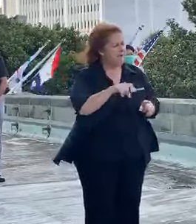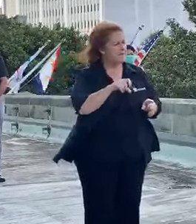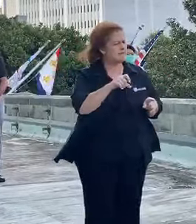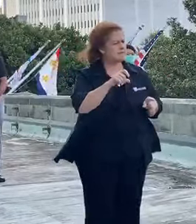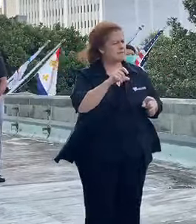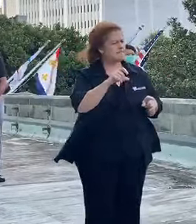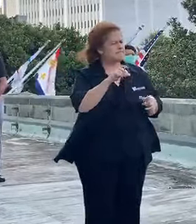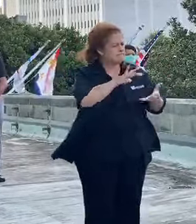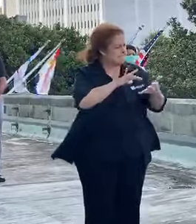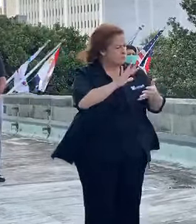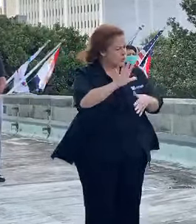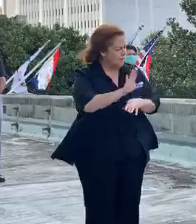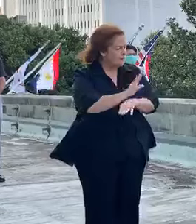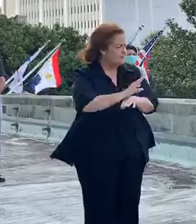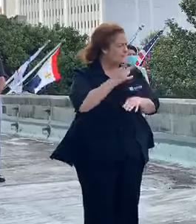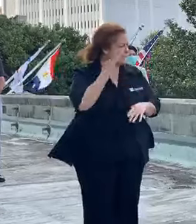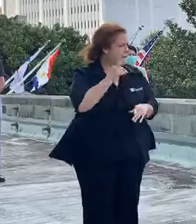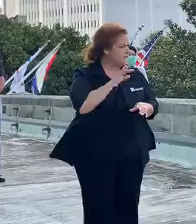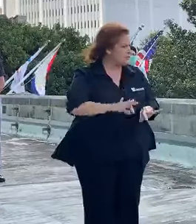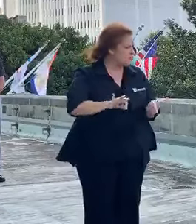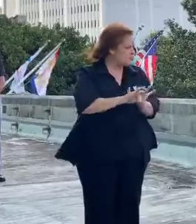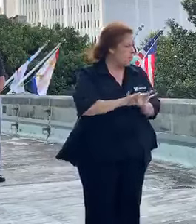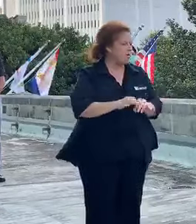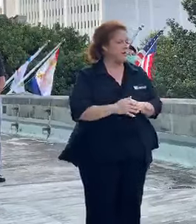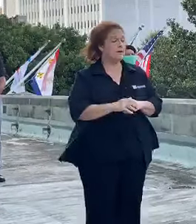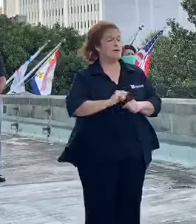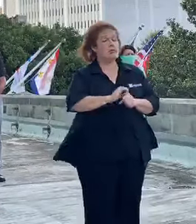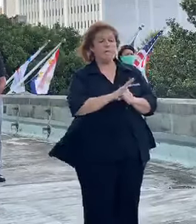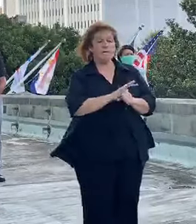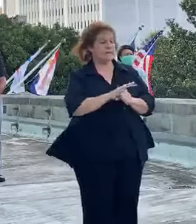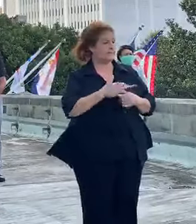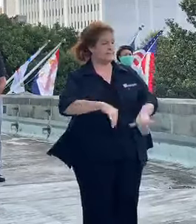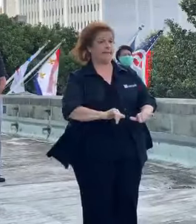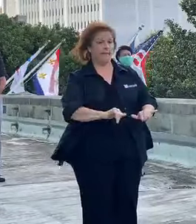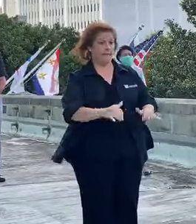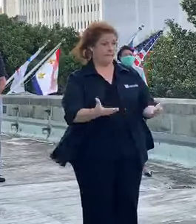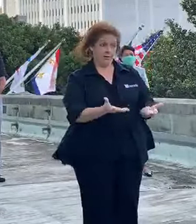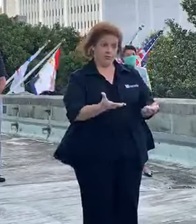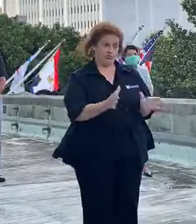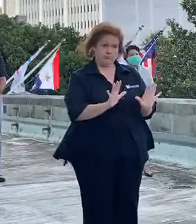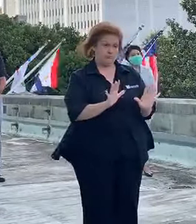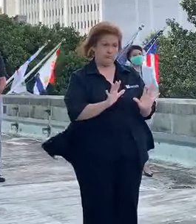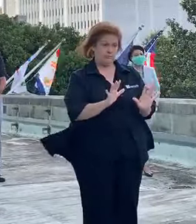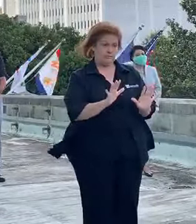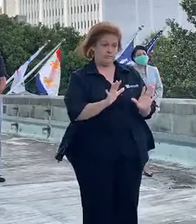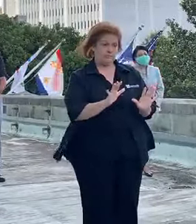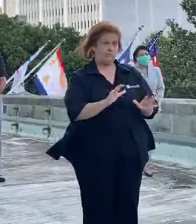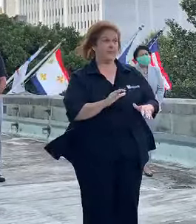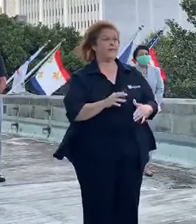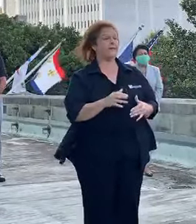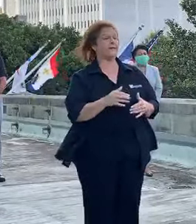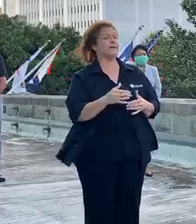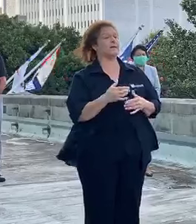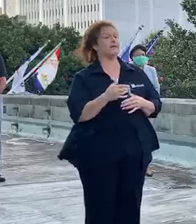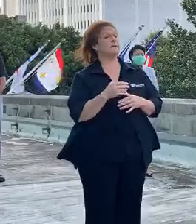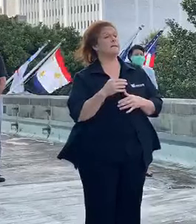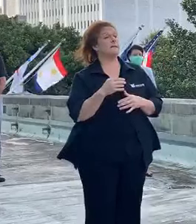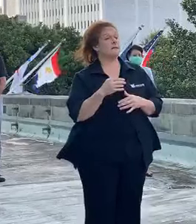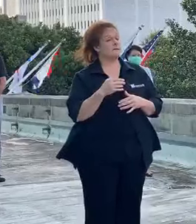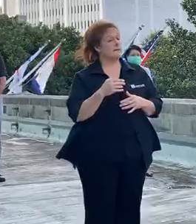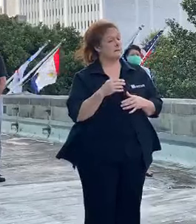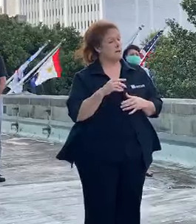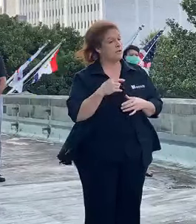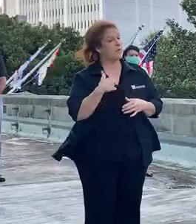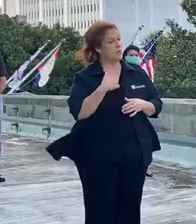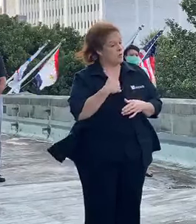to. COVID-19 has not gone anywhere. This is our attempt to